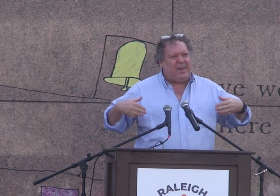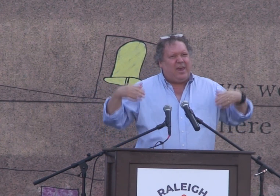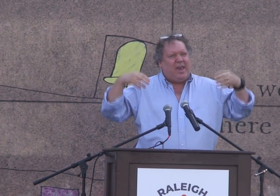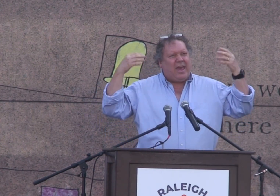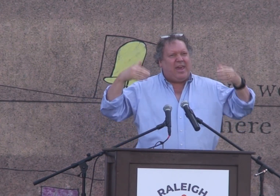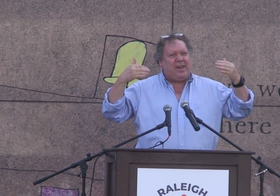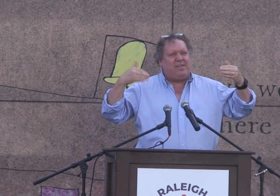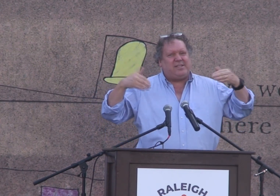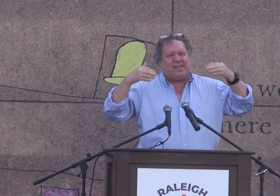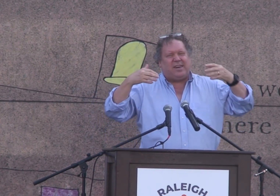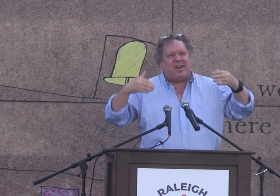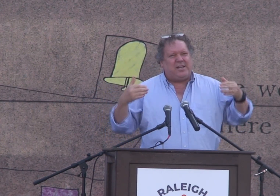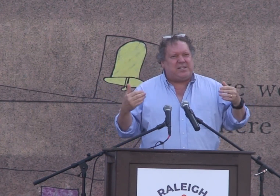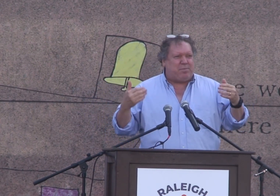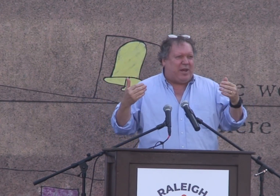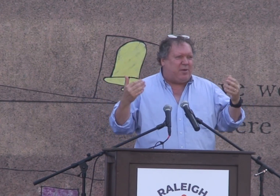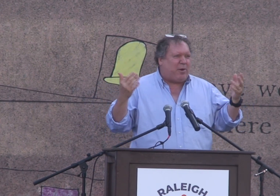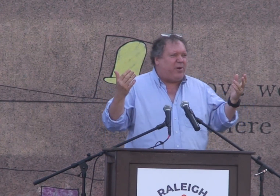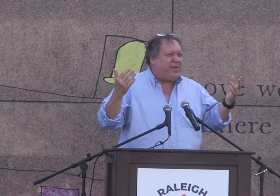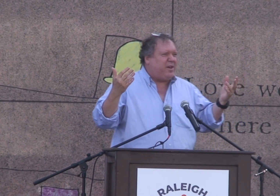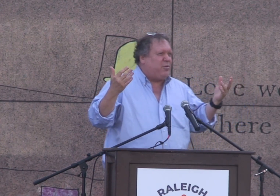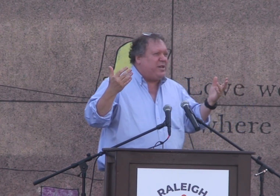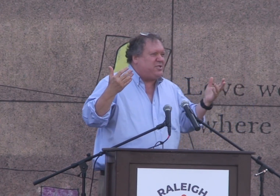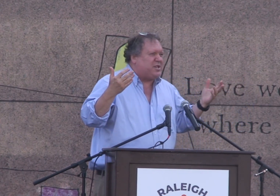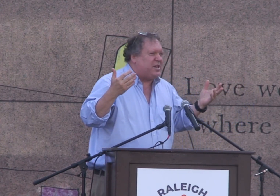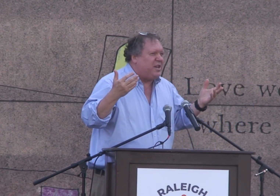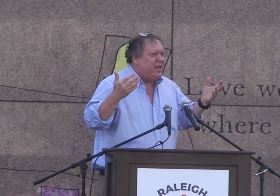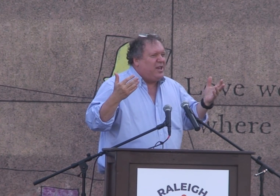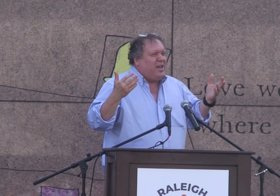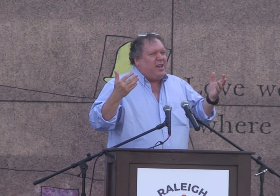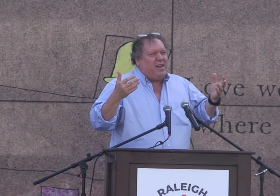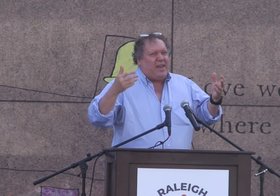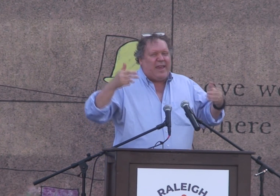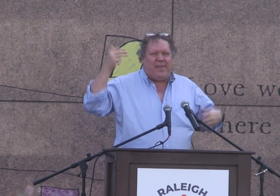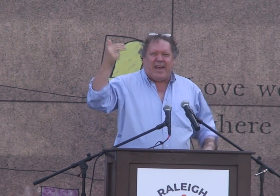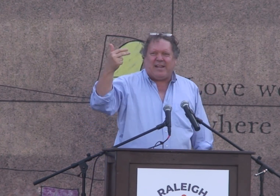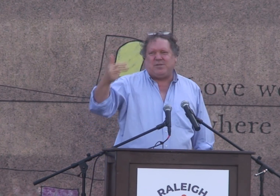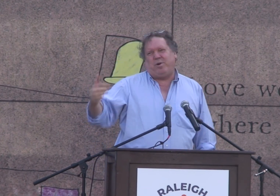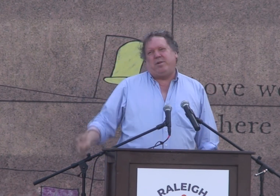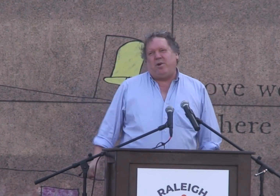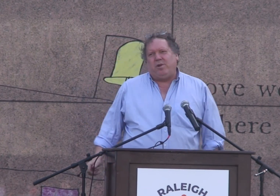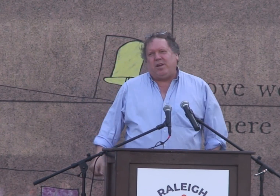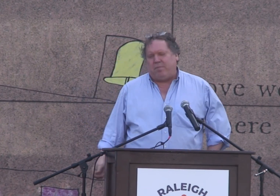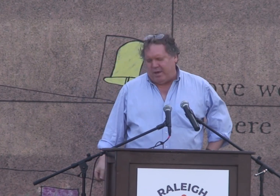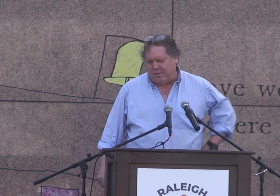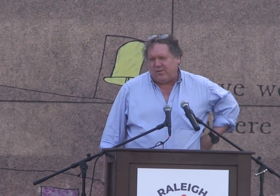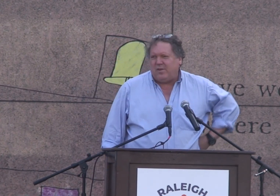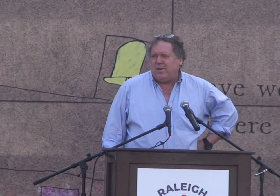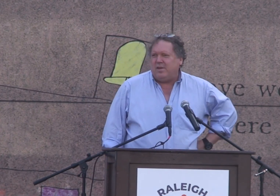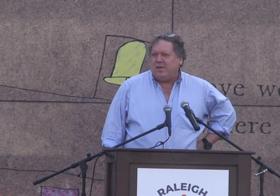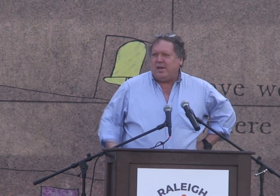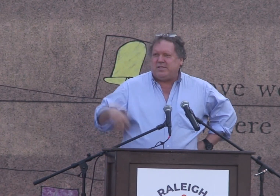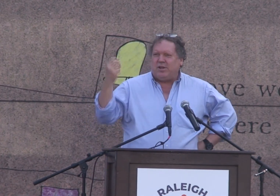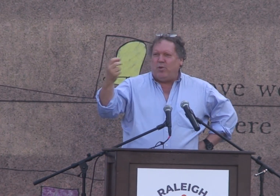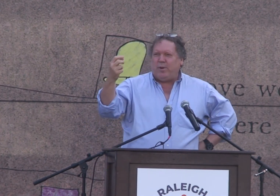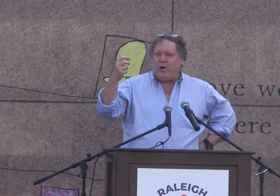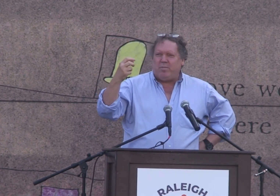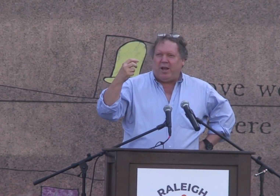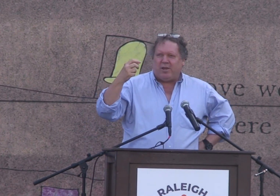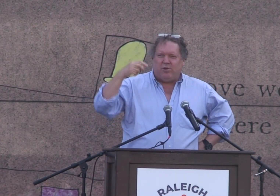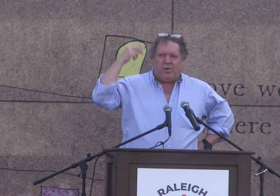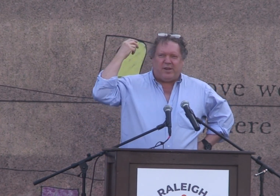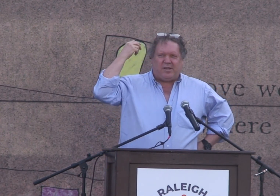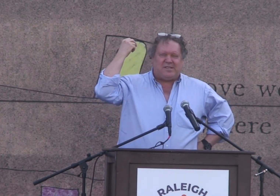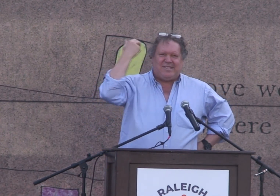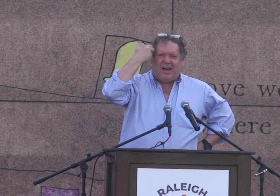at the, hey, let's get constipated part of the equation. And that's what Imodium is. It's an